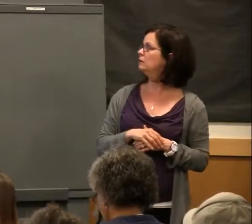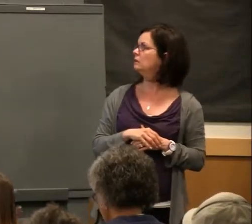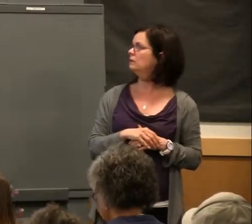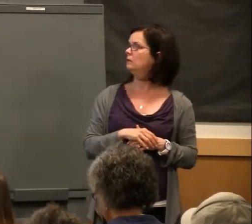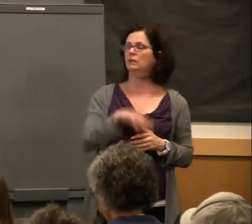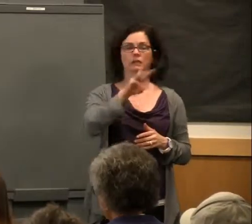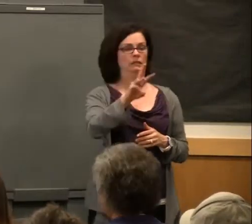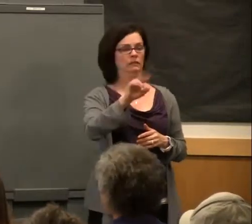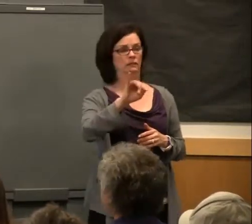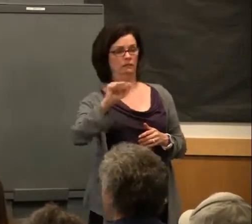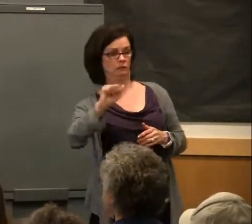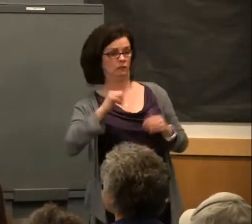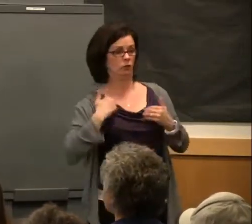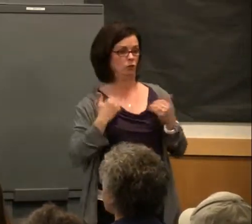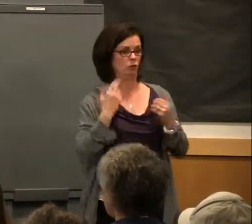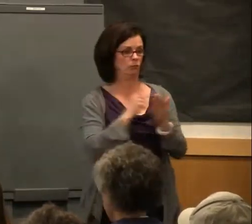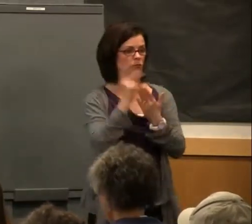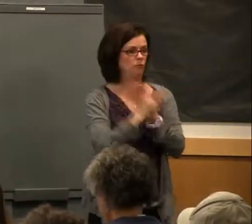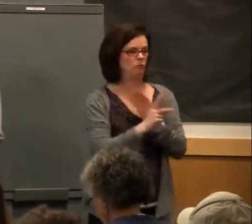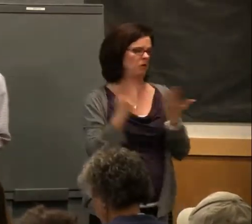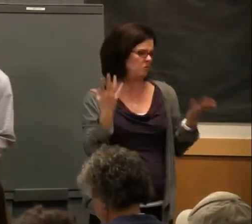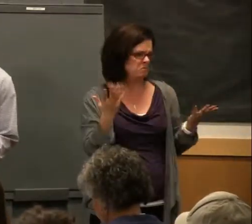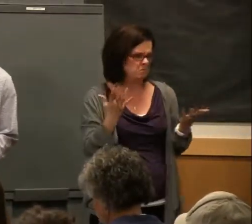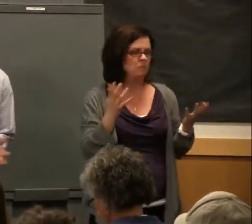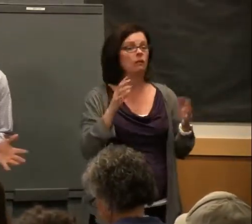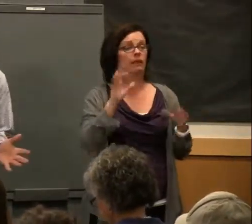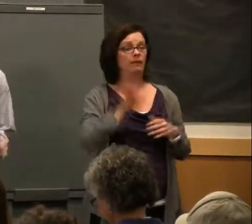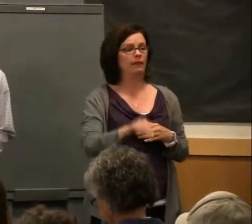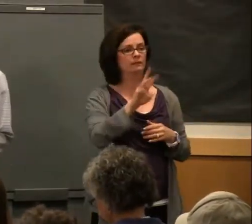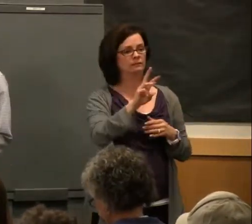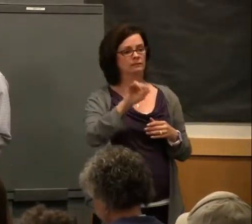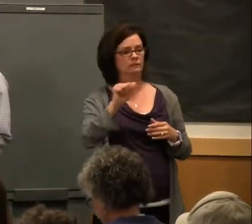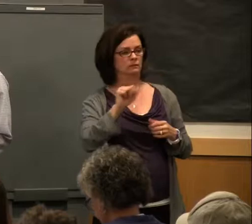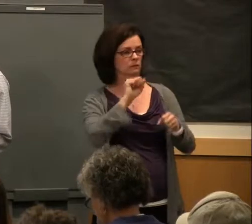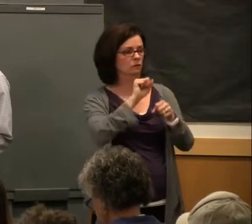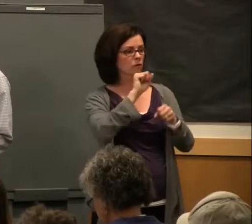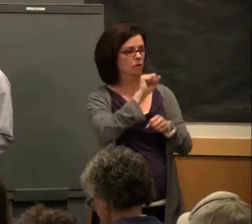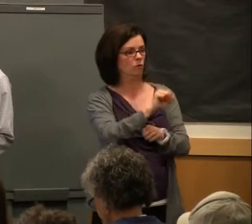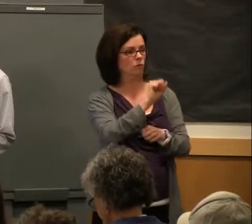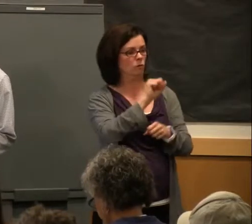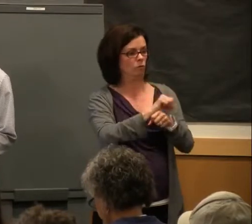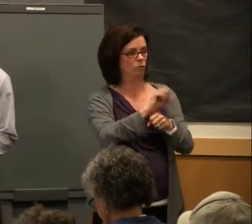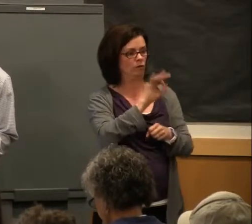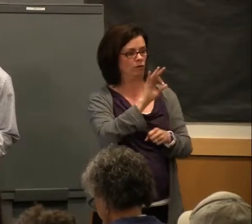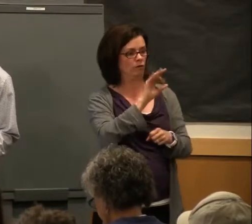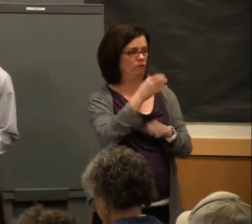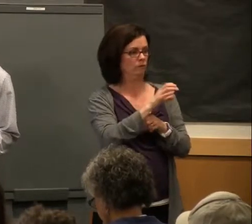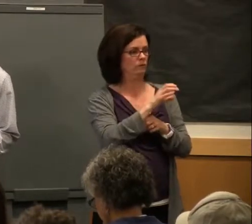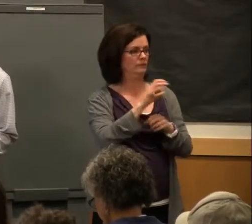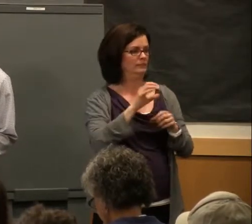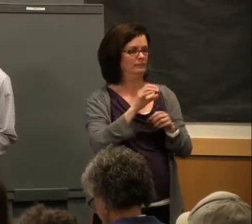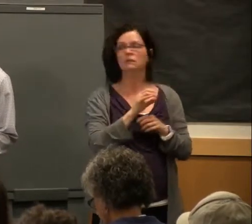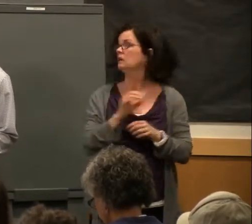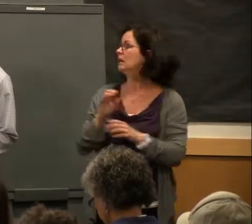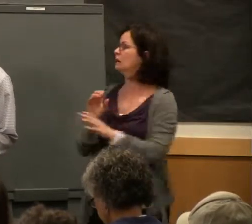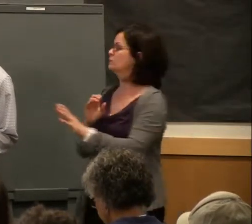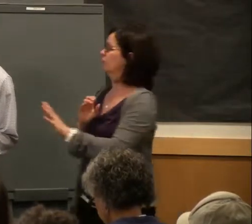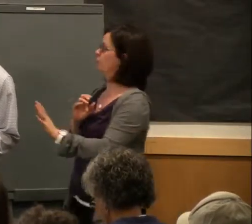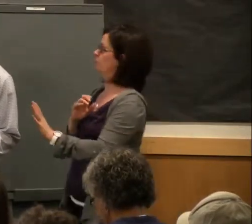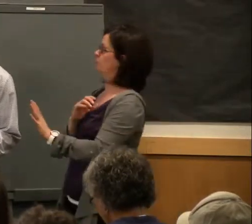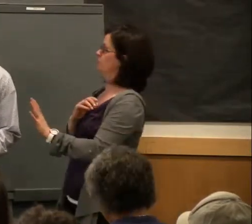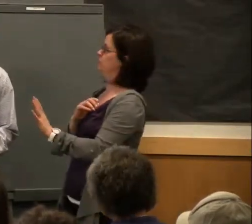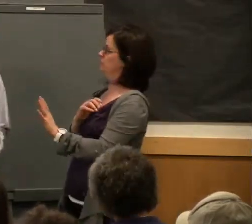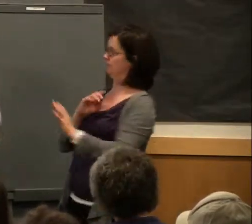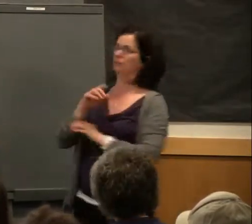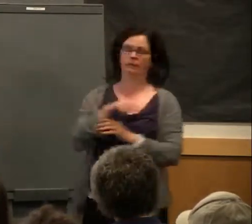So what is the WIA youth program? WIA is short for Workforce Investment Act. It is a federally funded program designed